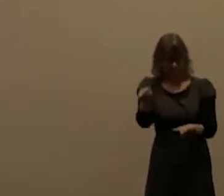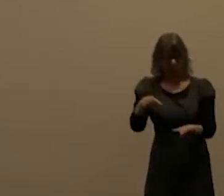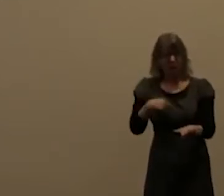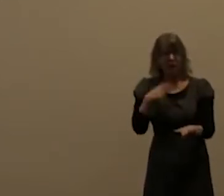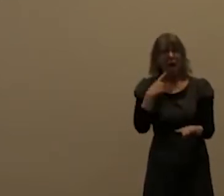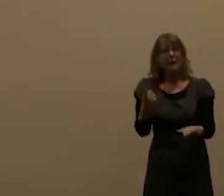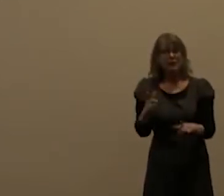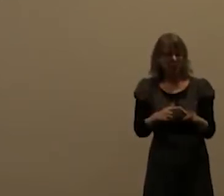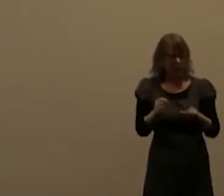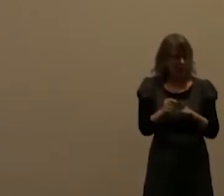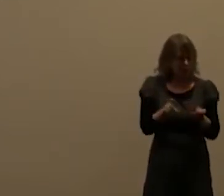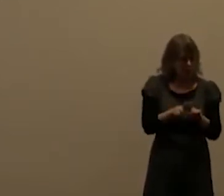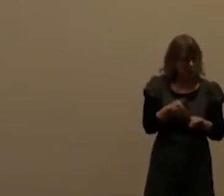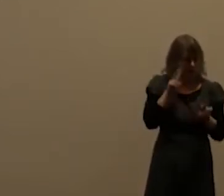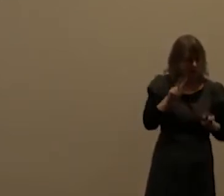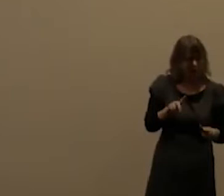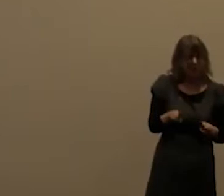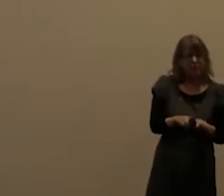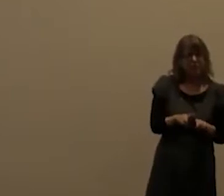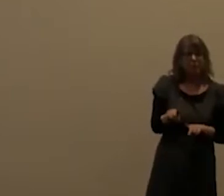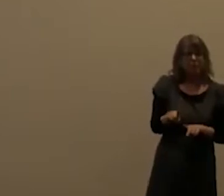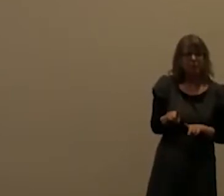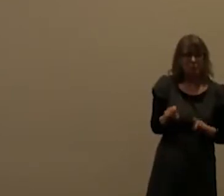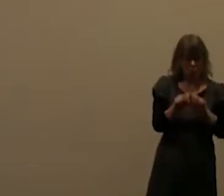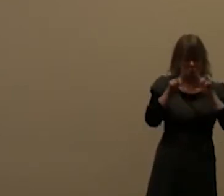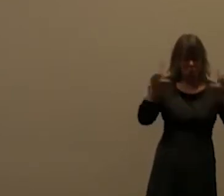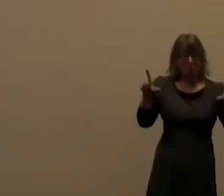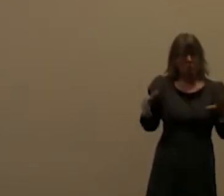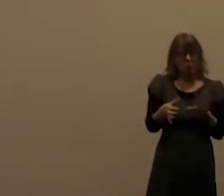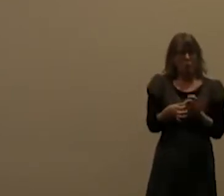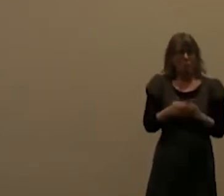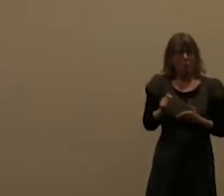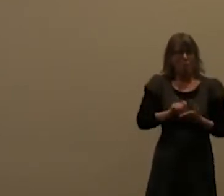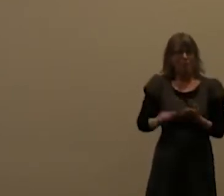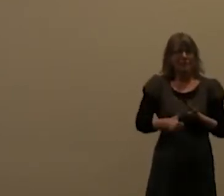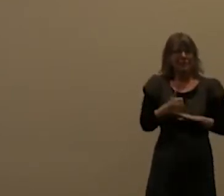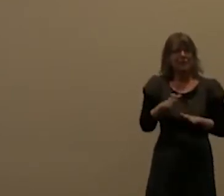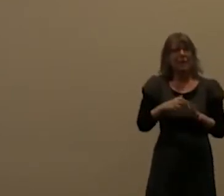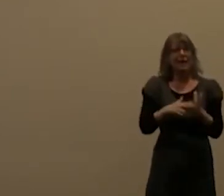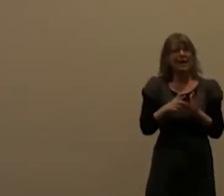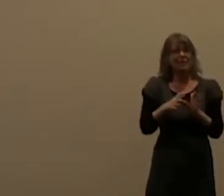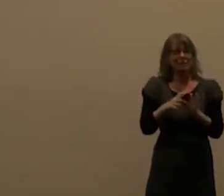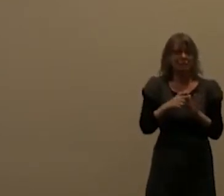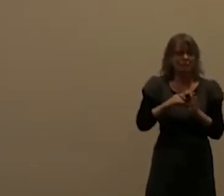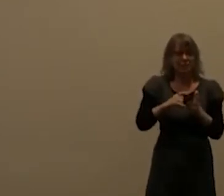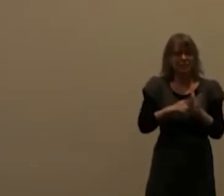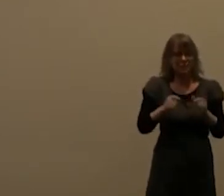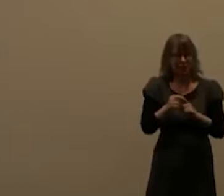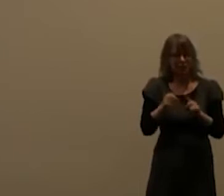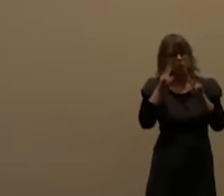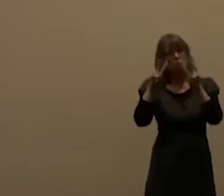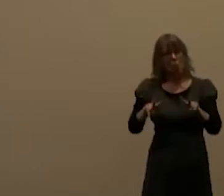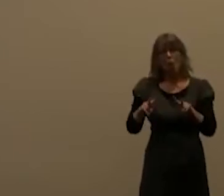Canvas application, it looks like. So let's open up this home office setup Canvas app and just take a look at what it